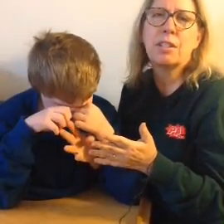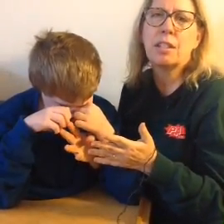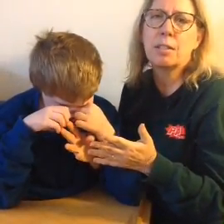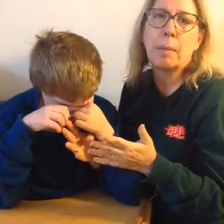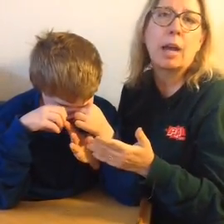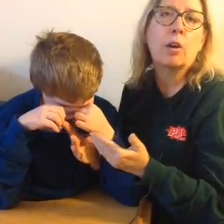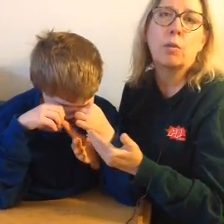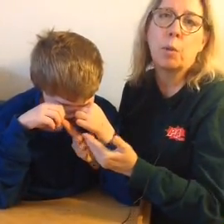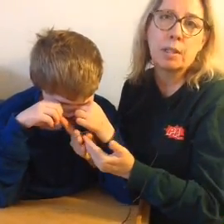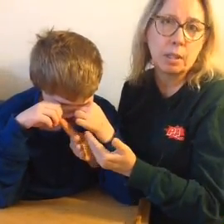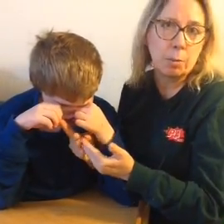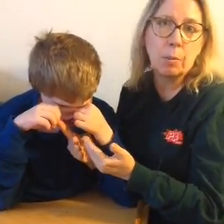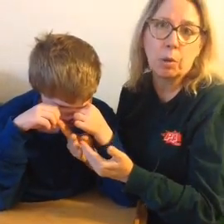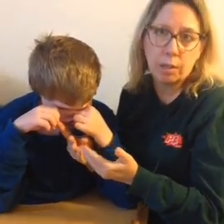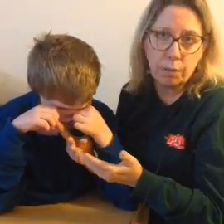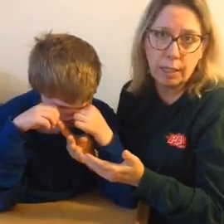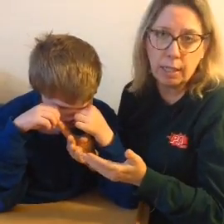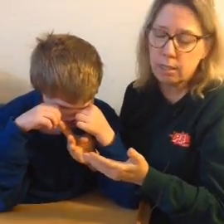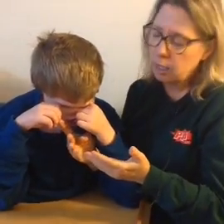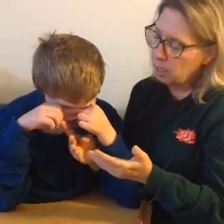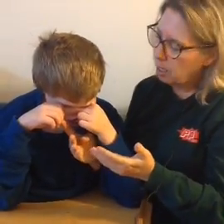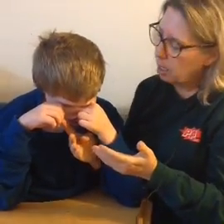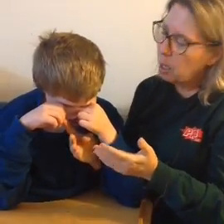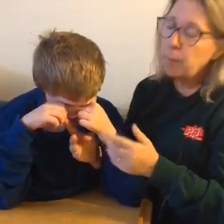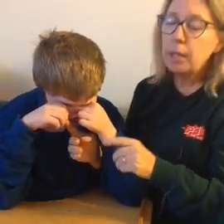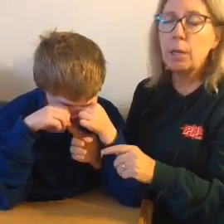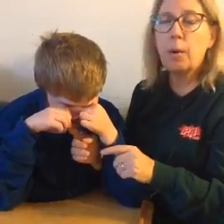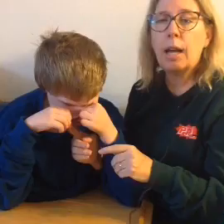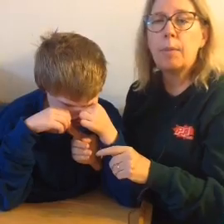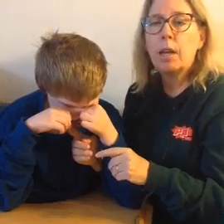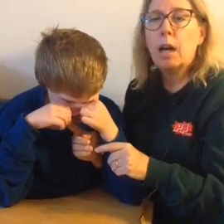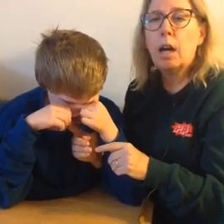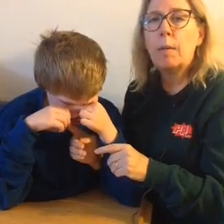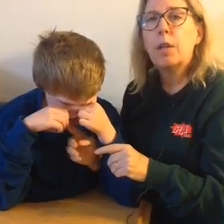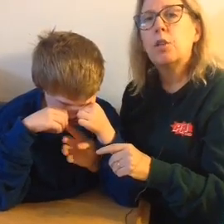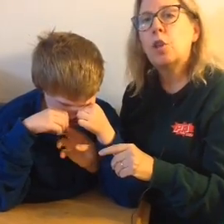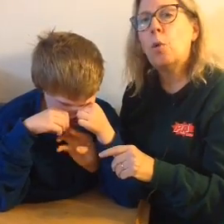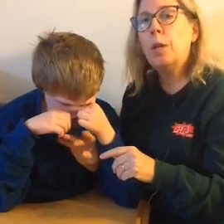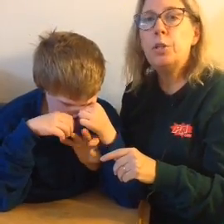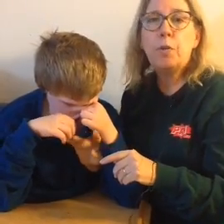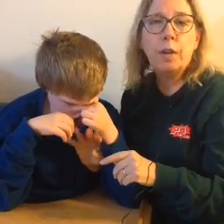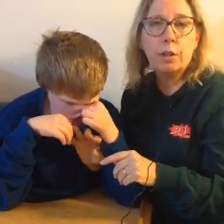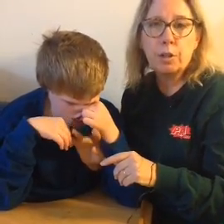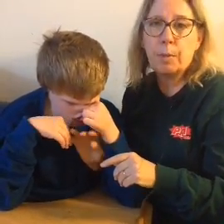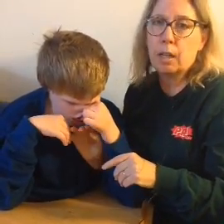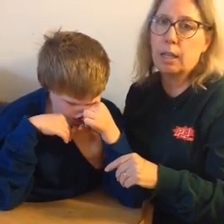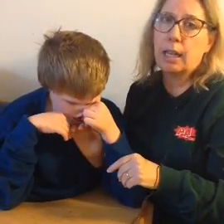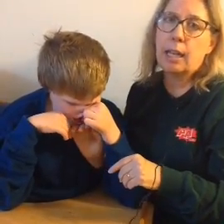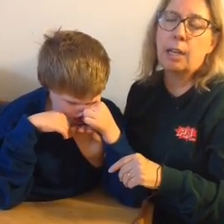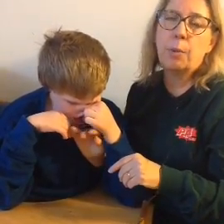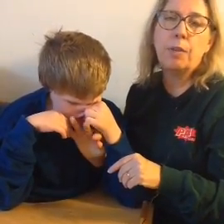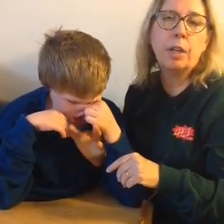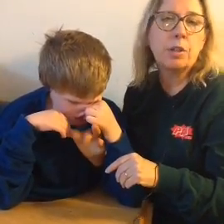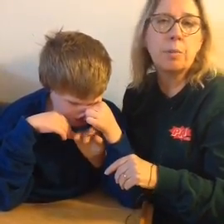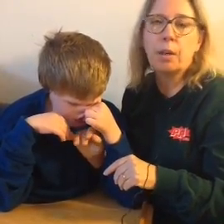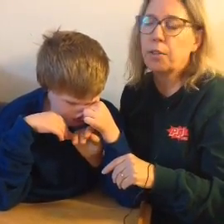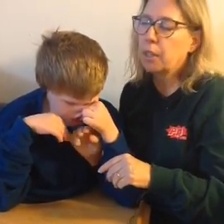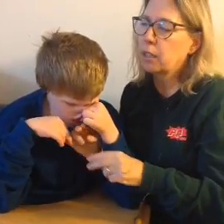is a matter of what's a little bit more convenient. But anyway, so we do finger spelling, and we finger spell things